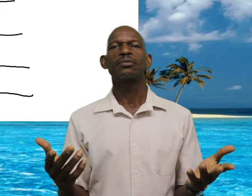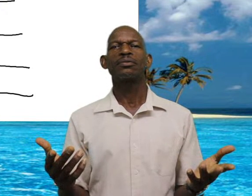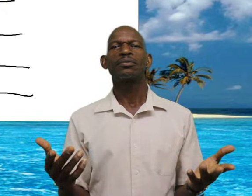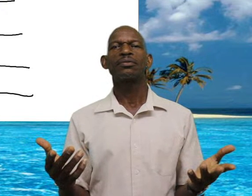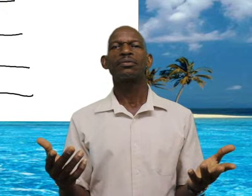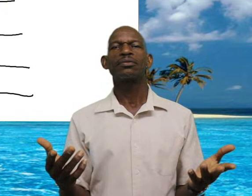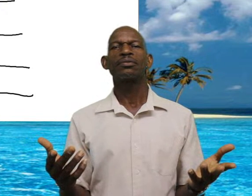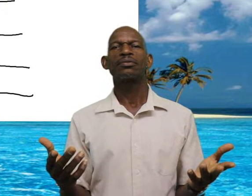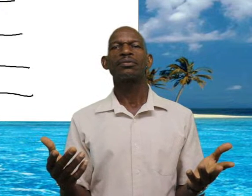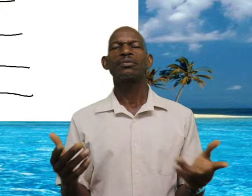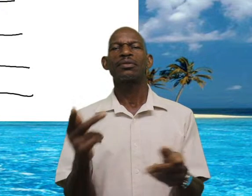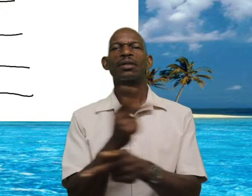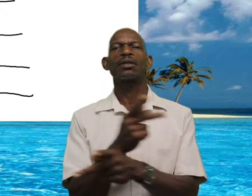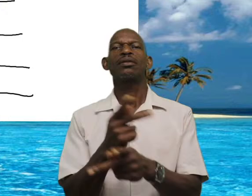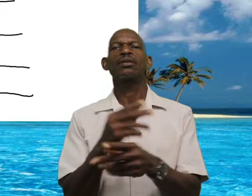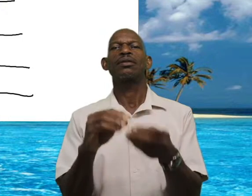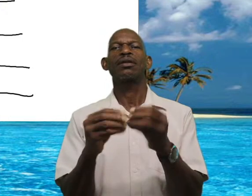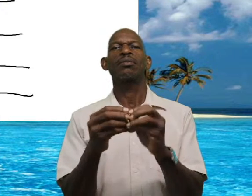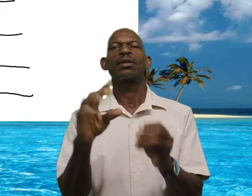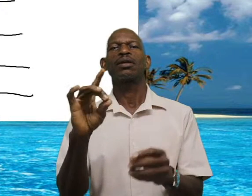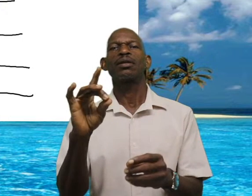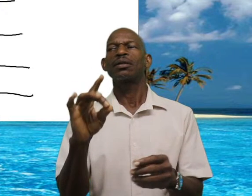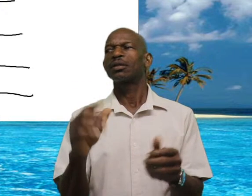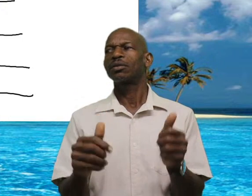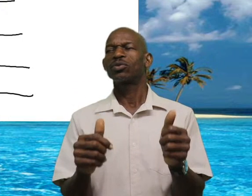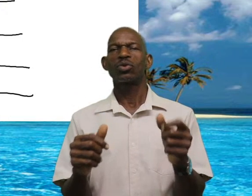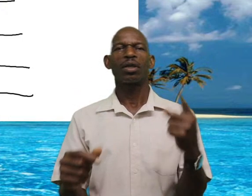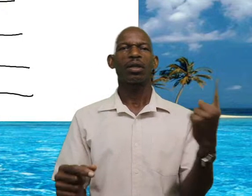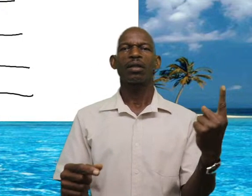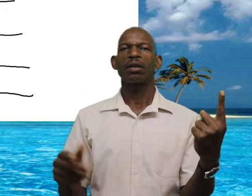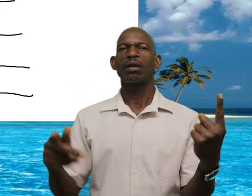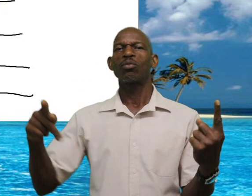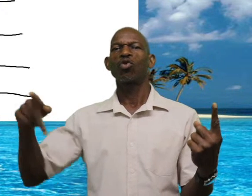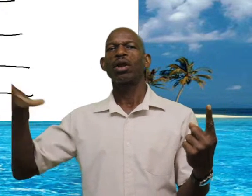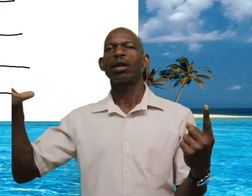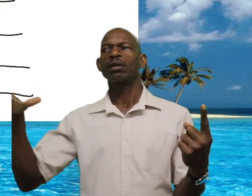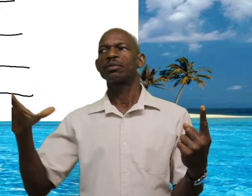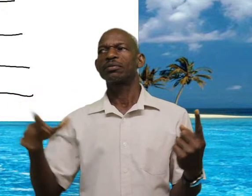Number 8 is A or B? Is it singular or plural?